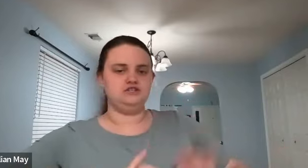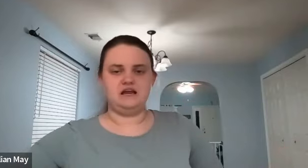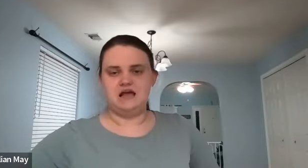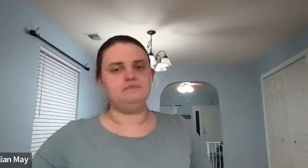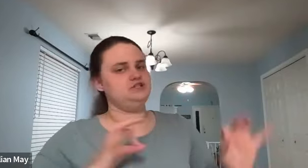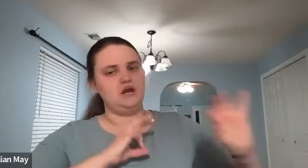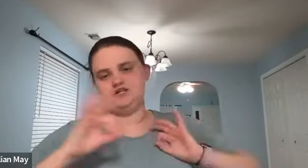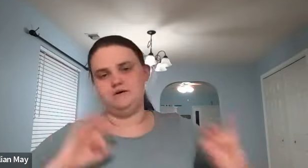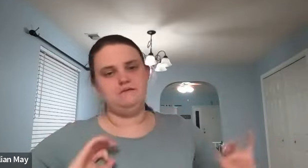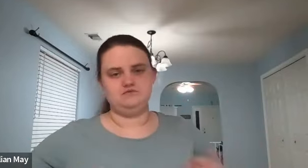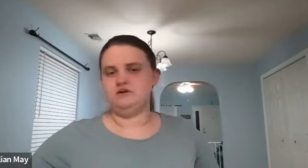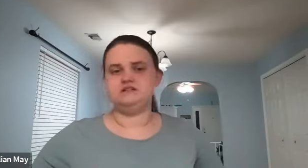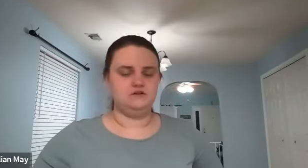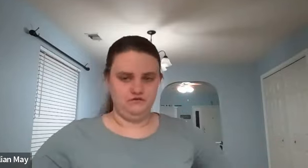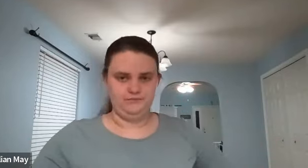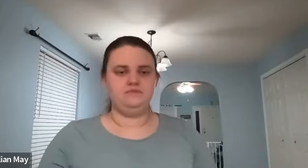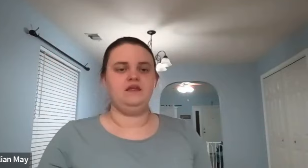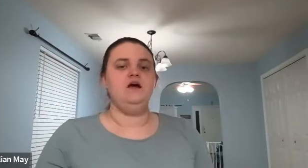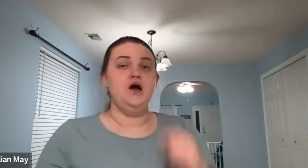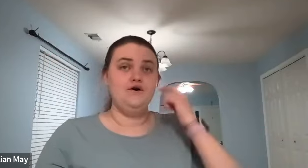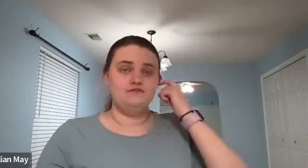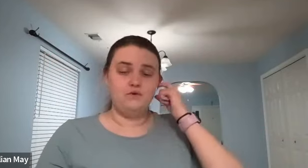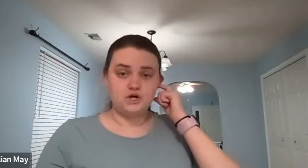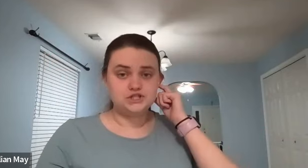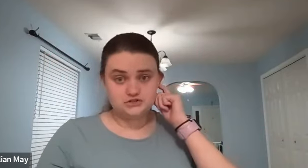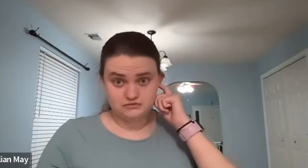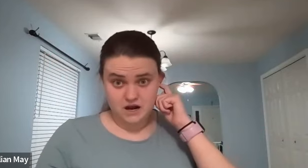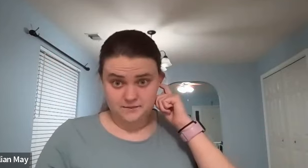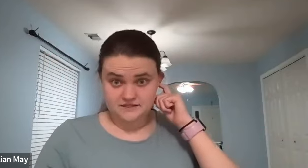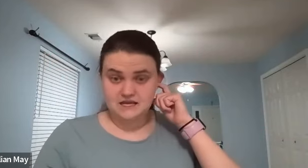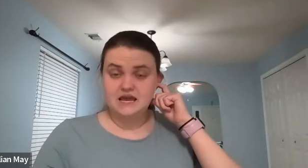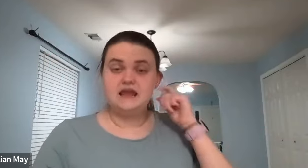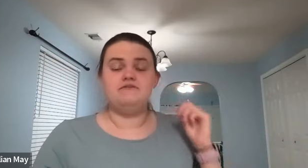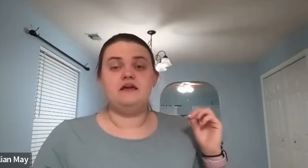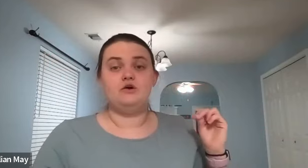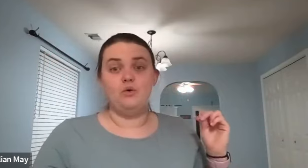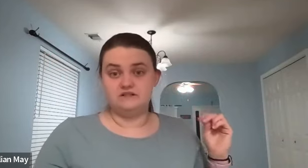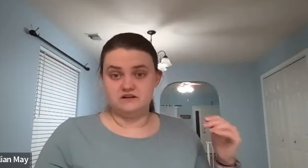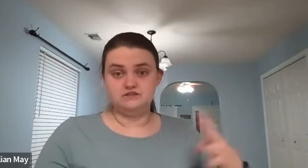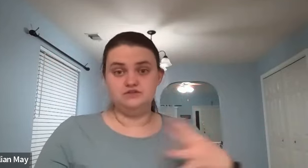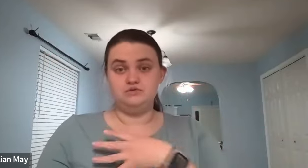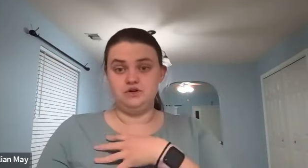kind of tap. You just kind of showing polka dots all over. For stripes, if they are horizontal, you would